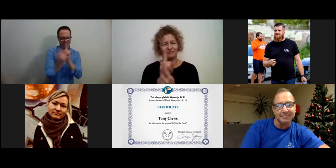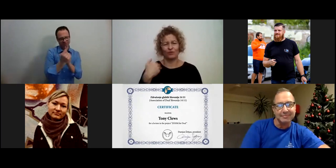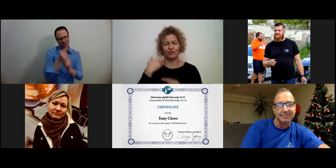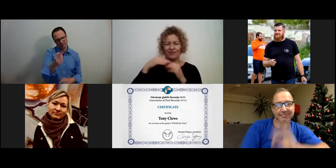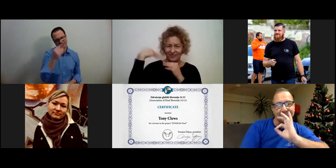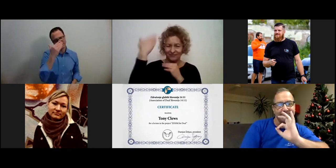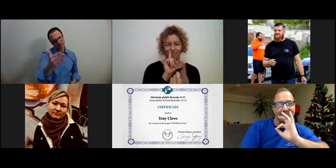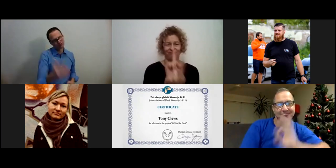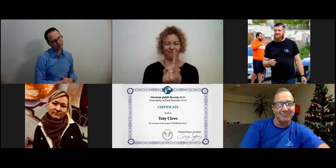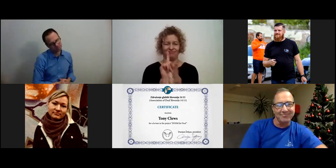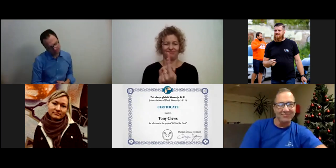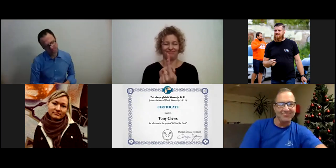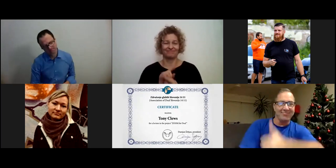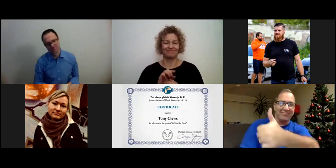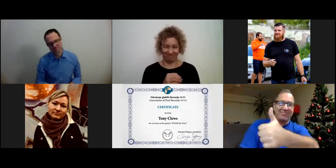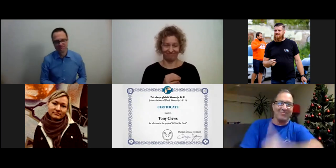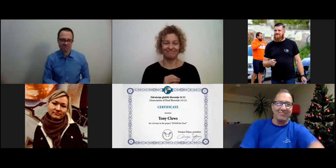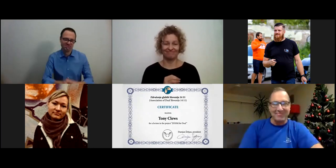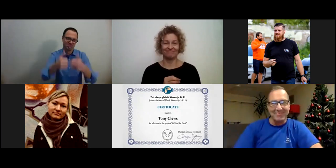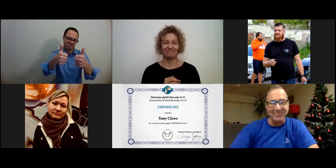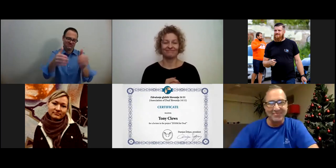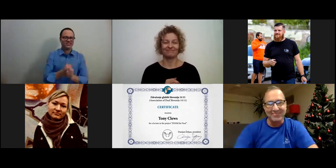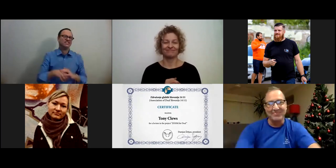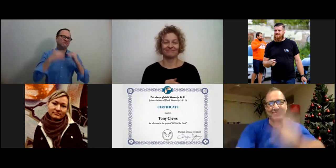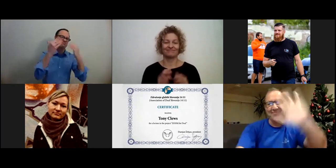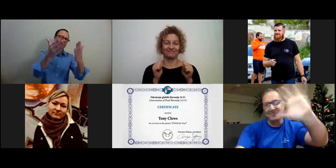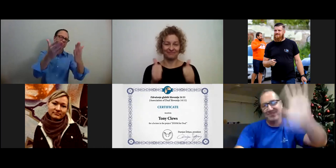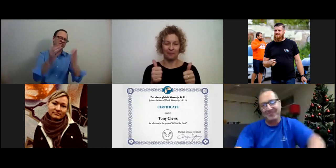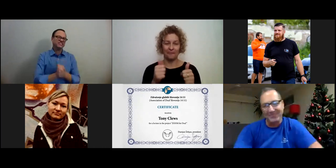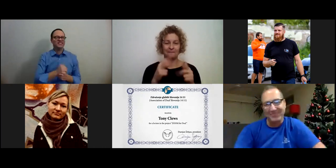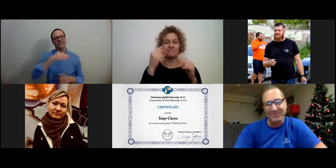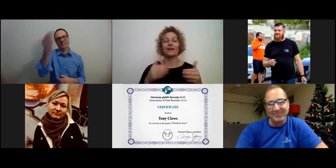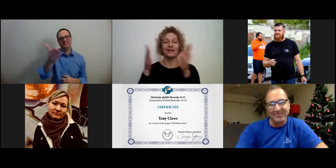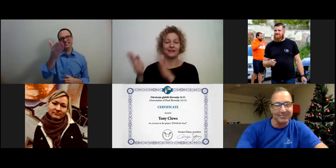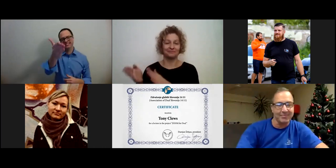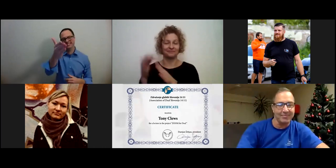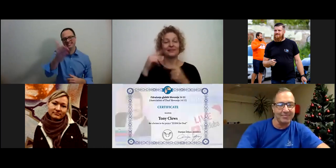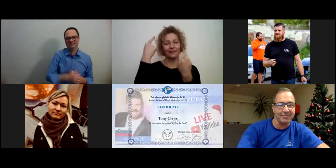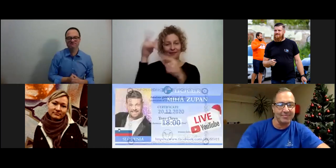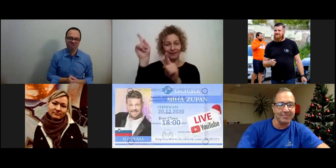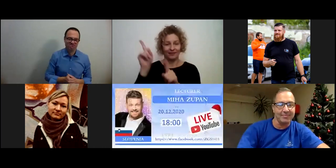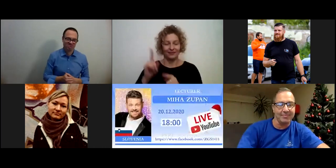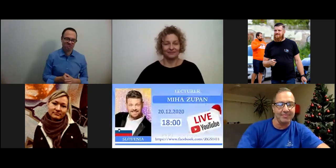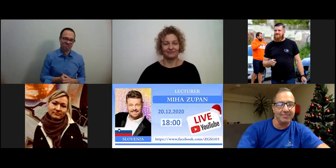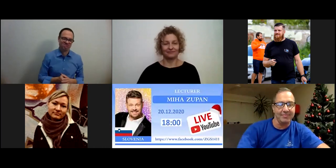It's been 15 years since we last met. We have to meet again. I'm looking forward.